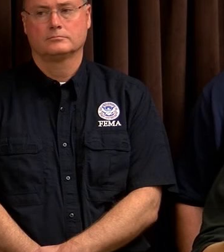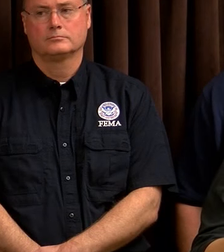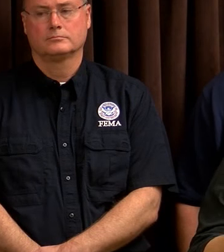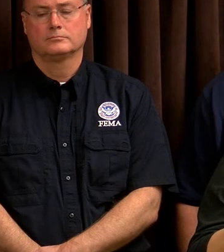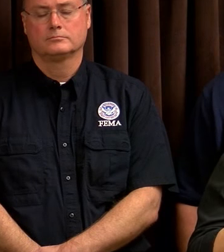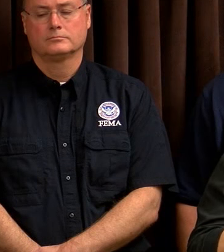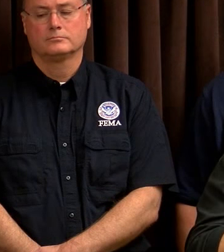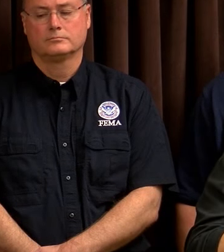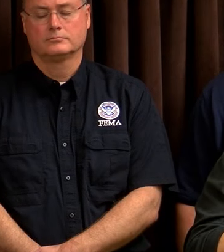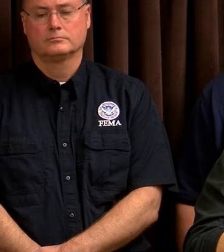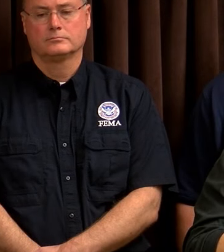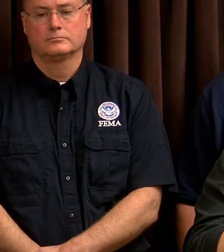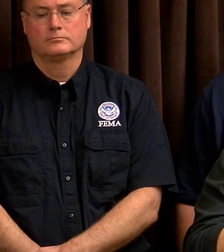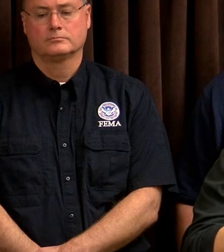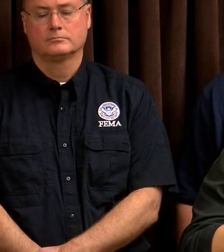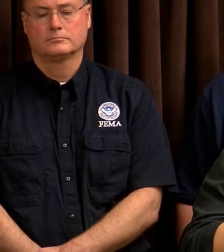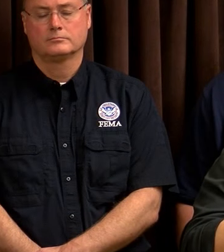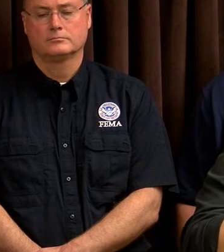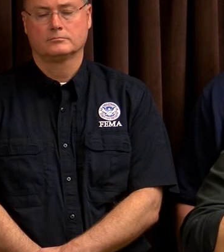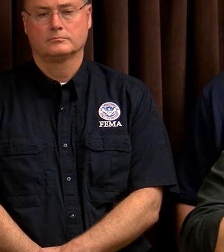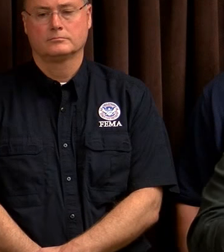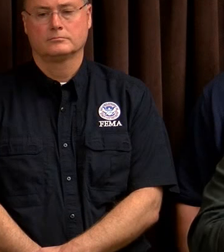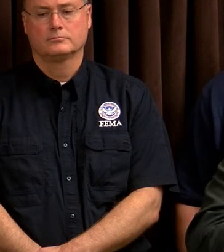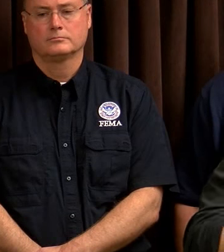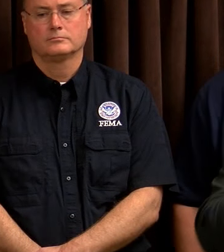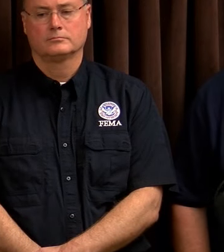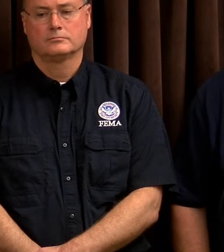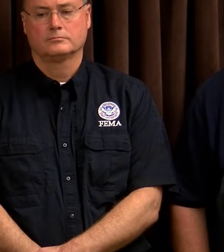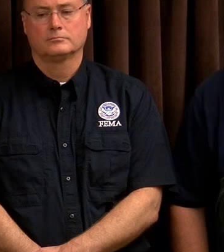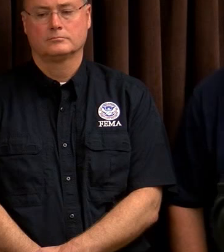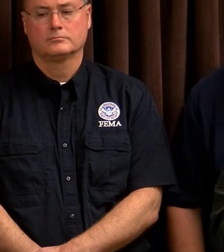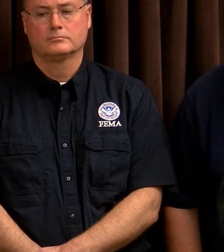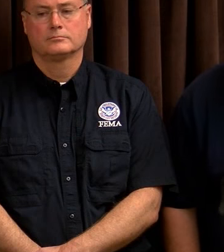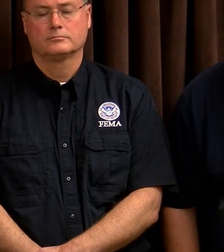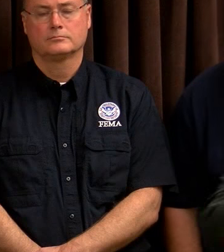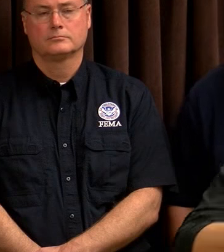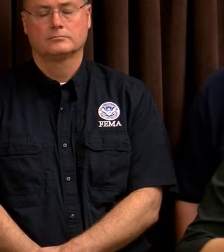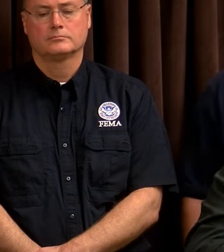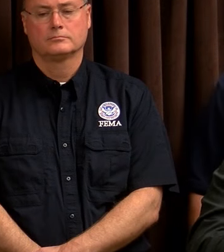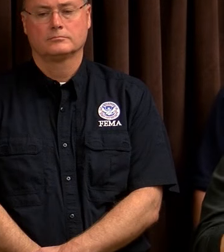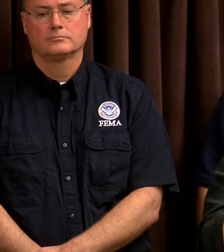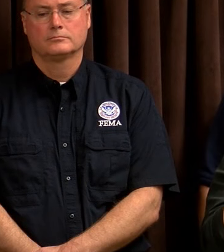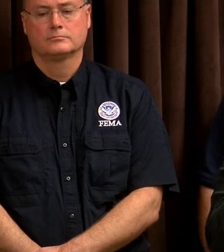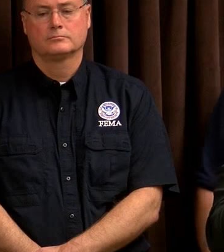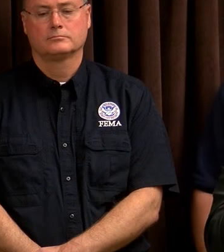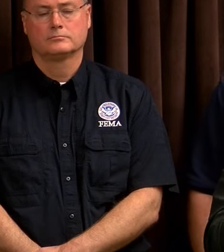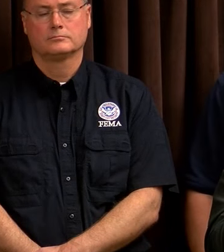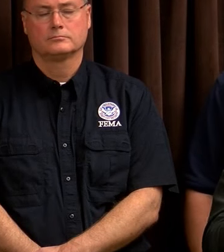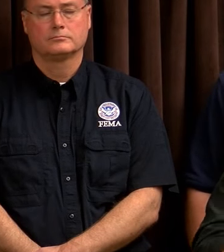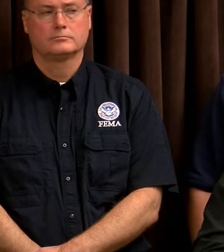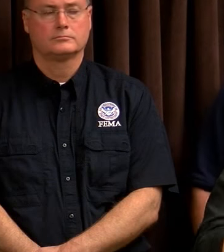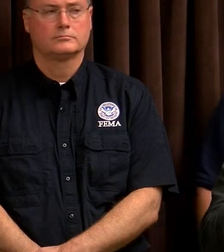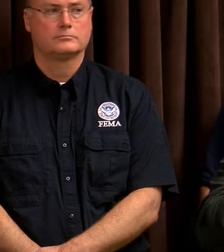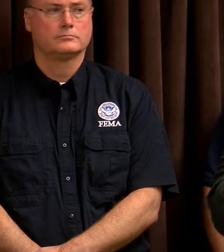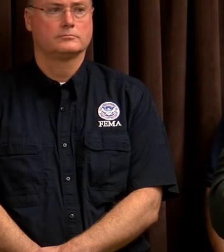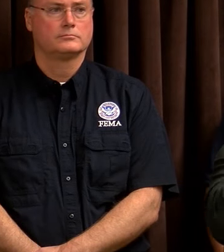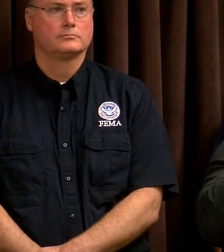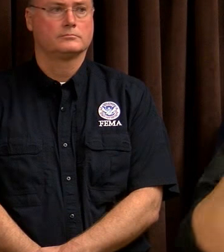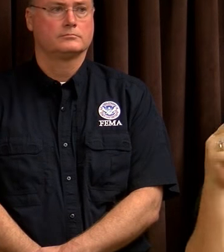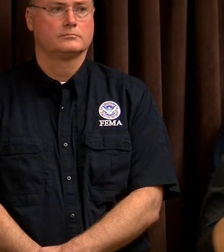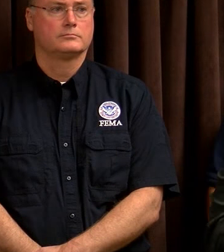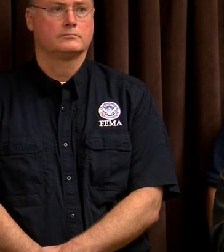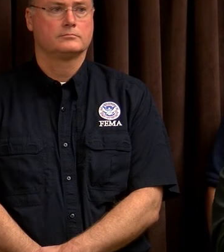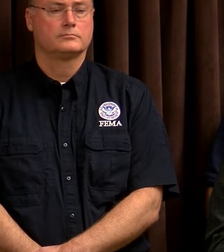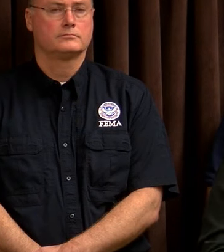offset the suppression cost of all the fire assets and emergency managers and law enforcement that were responding to the